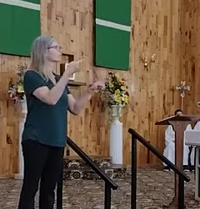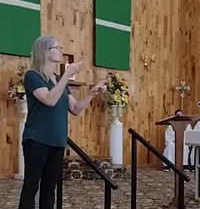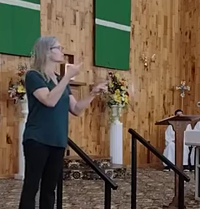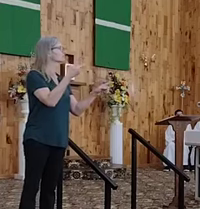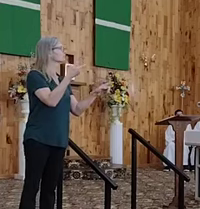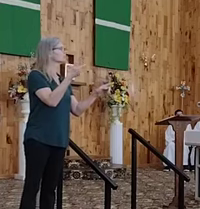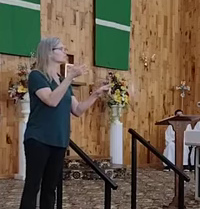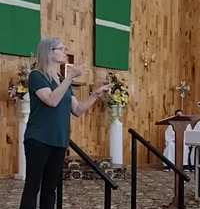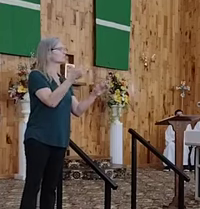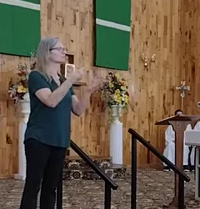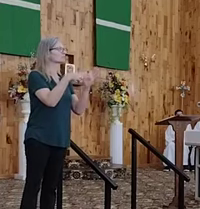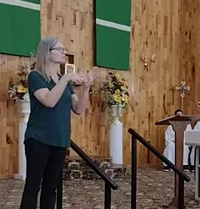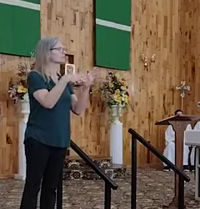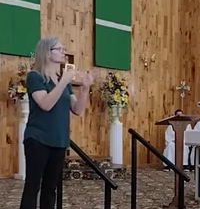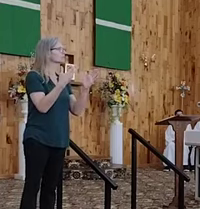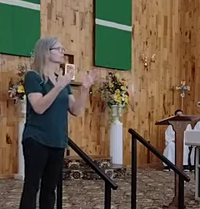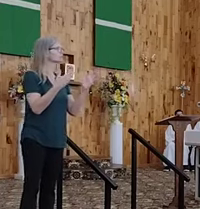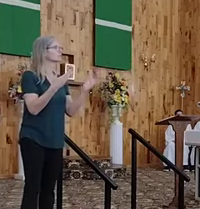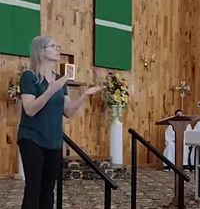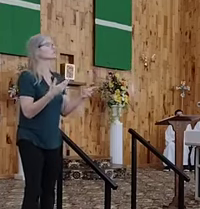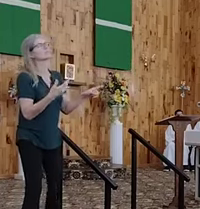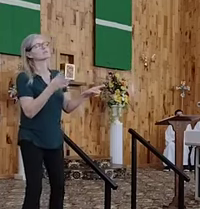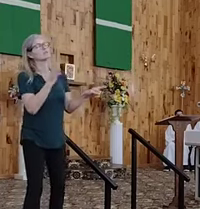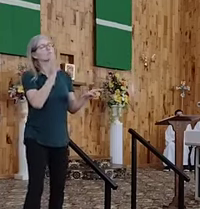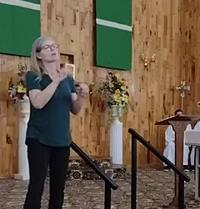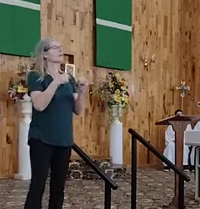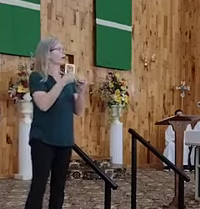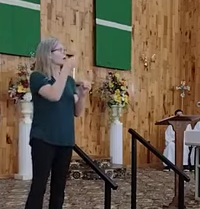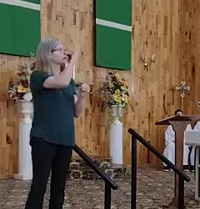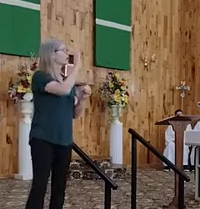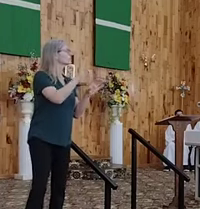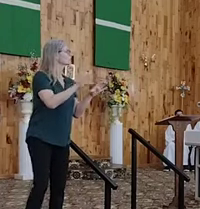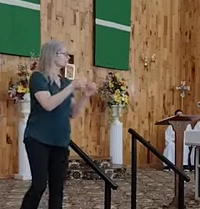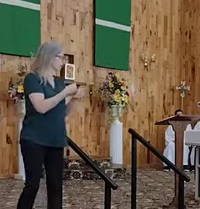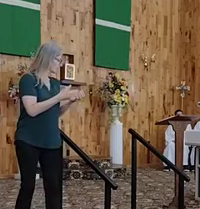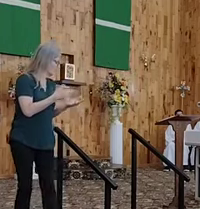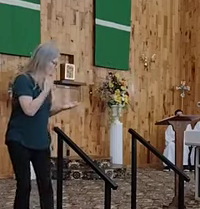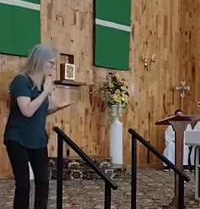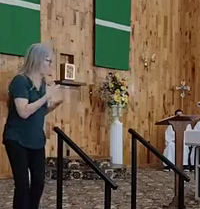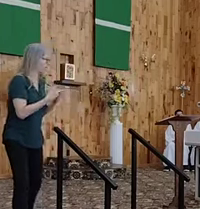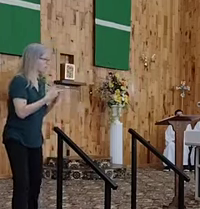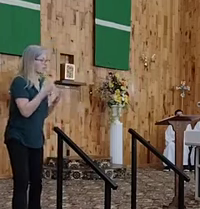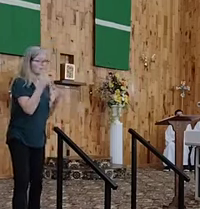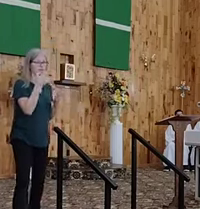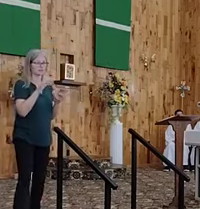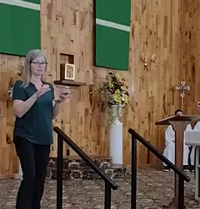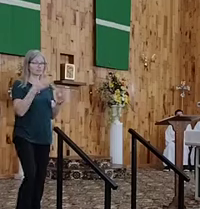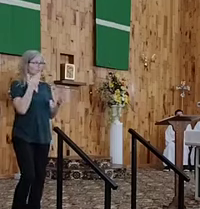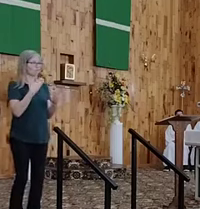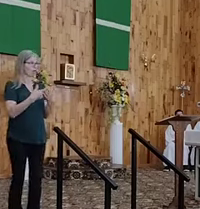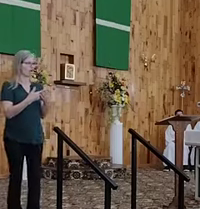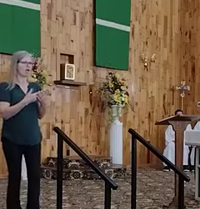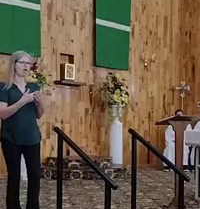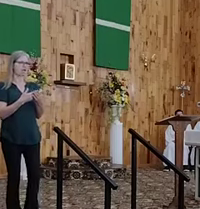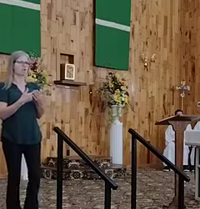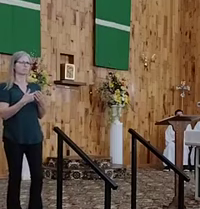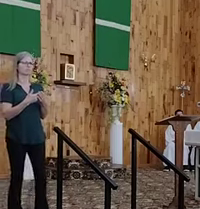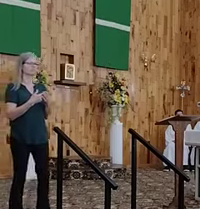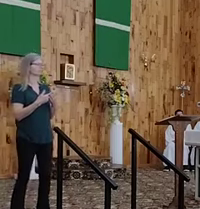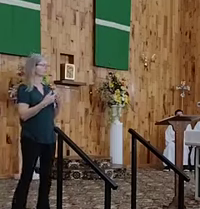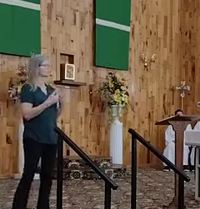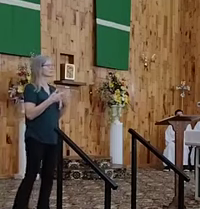So we are talking about a God who does all things well. And because he does it well, it's very conspicuous that